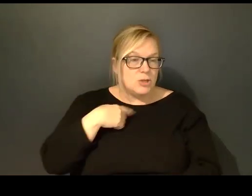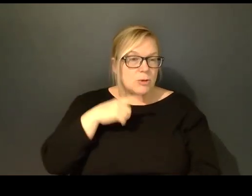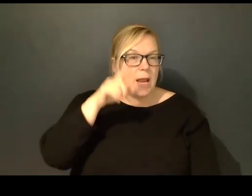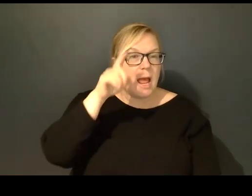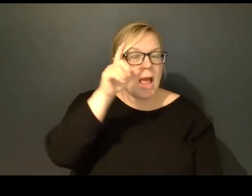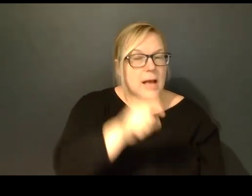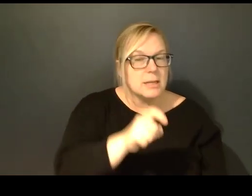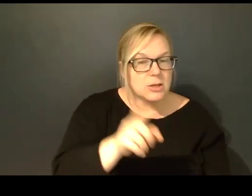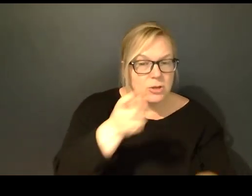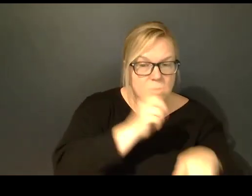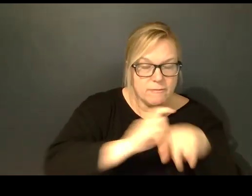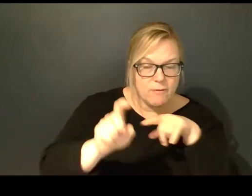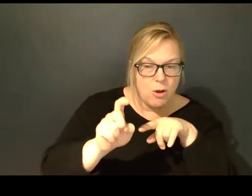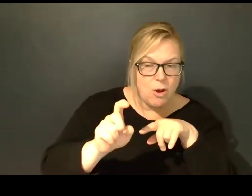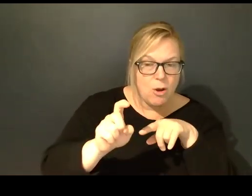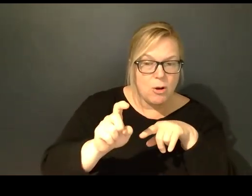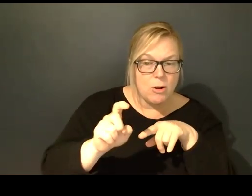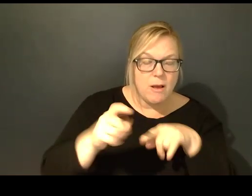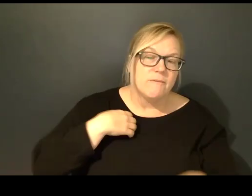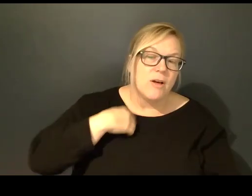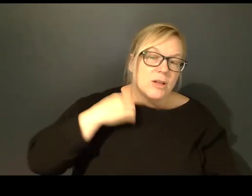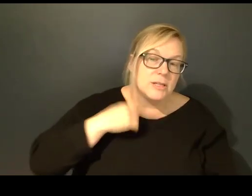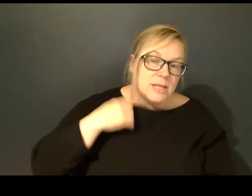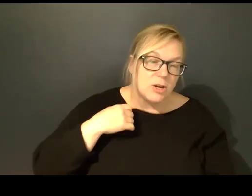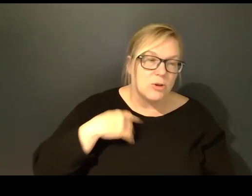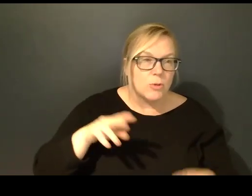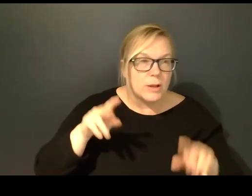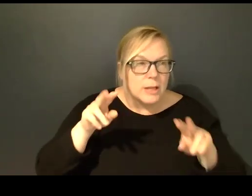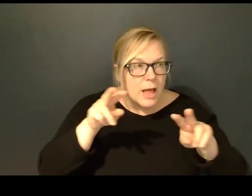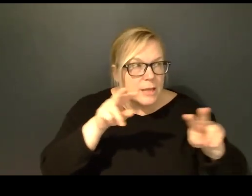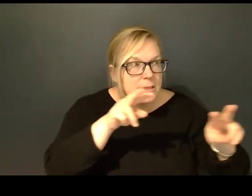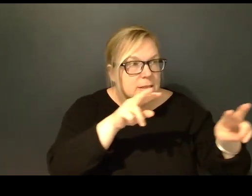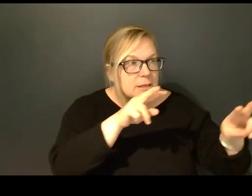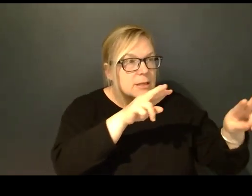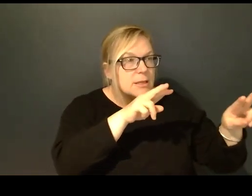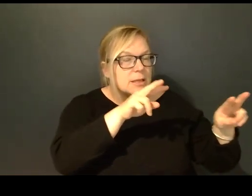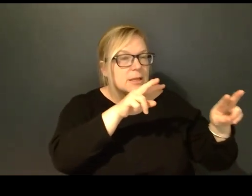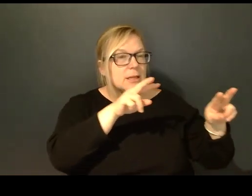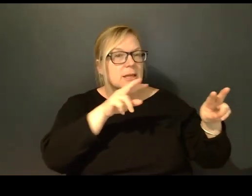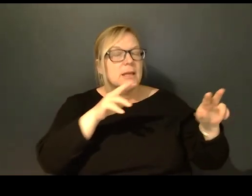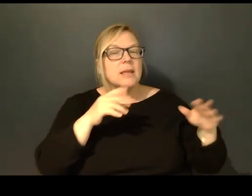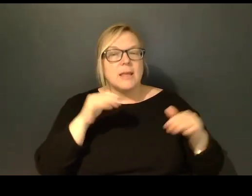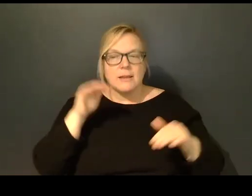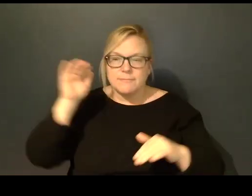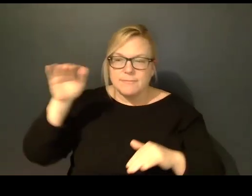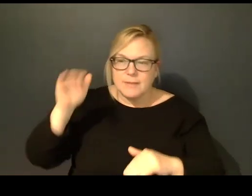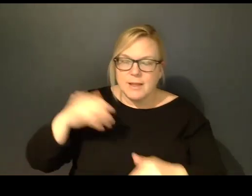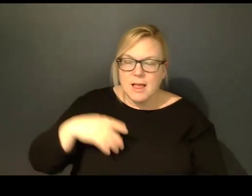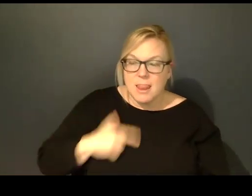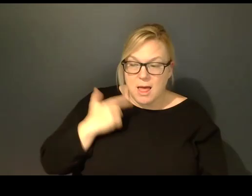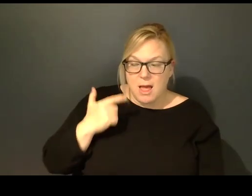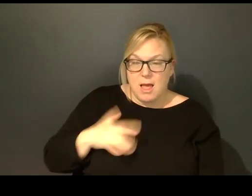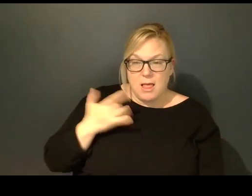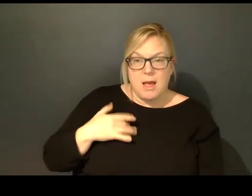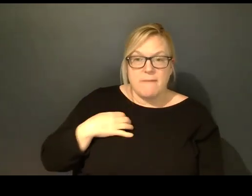a volunteer on Be My Eyes. And while you're wearing the glasses, it can engage a live volunteer who will then see